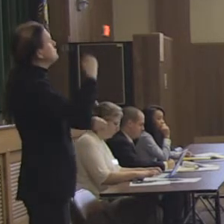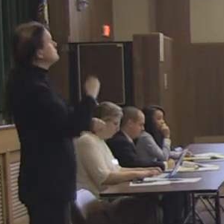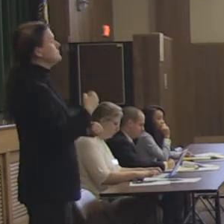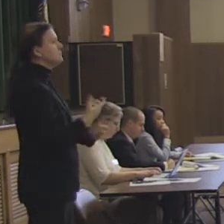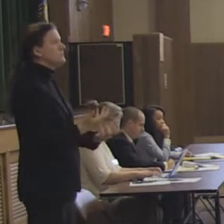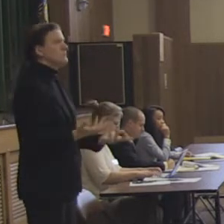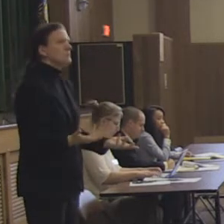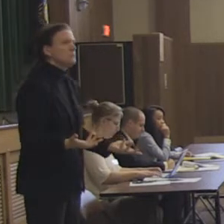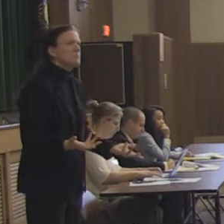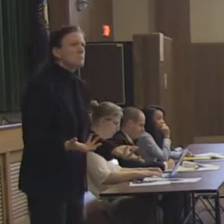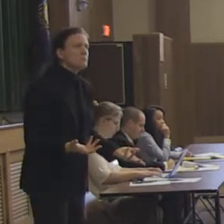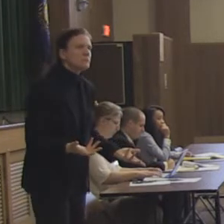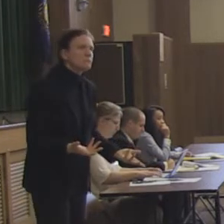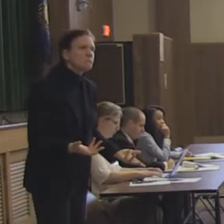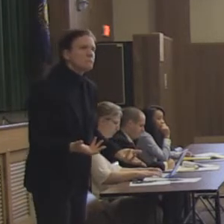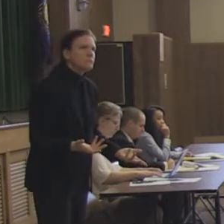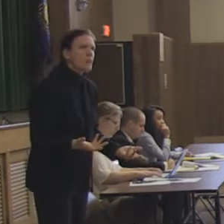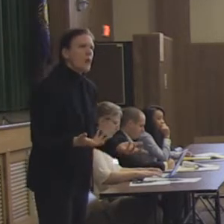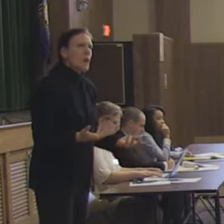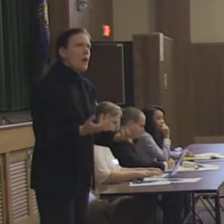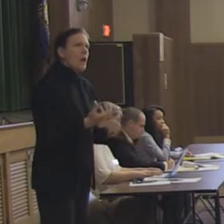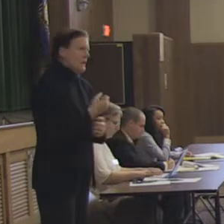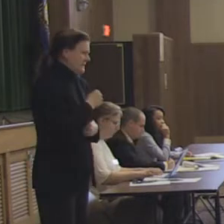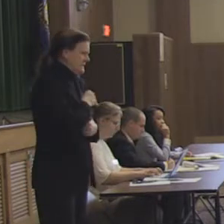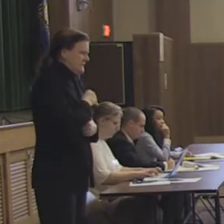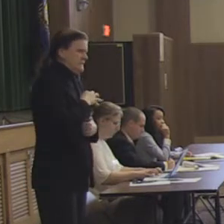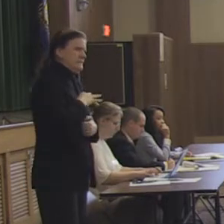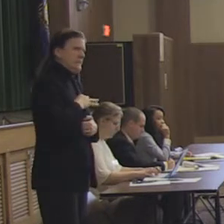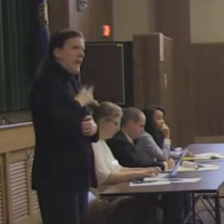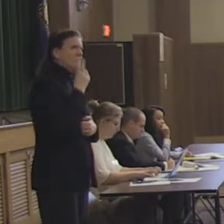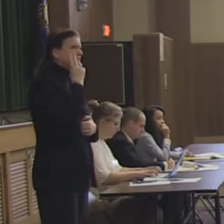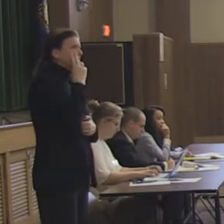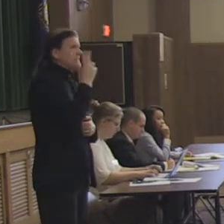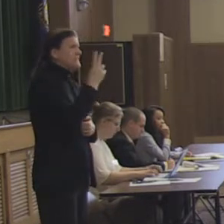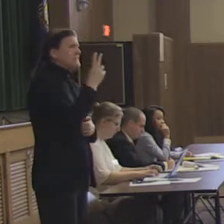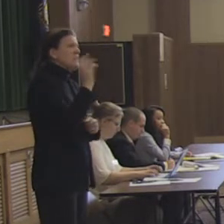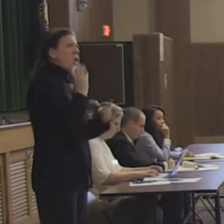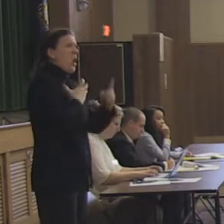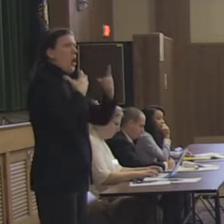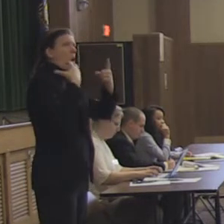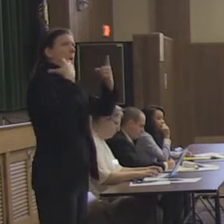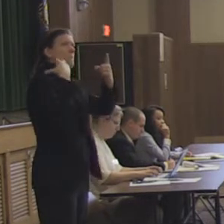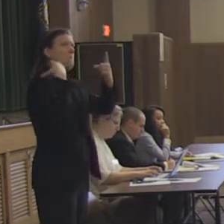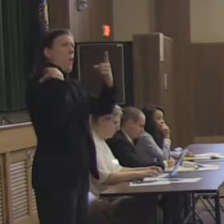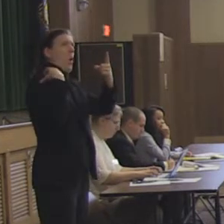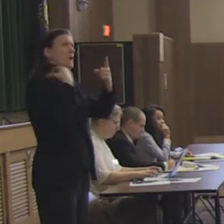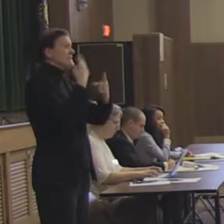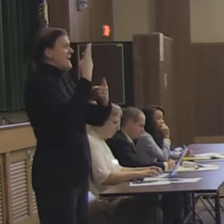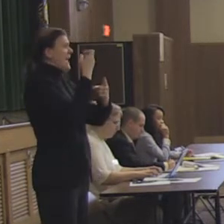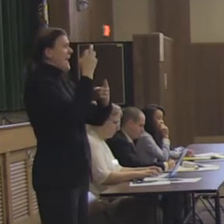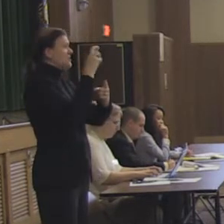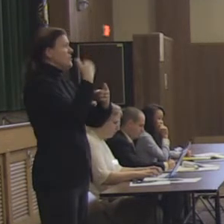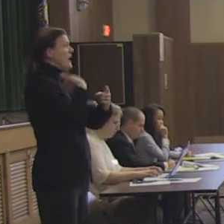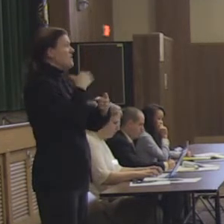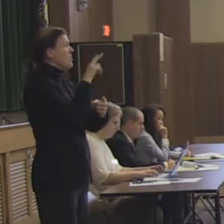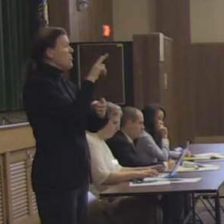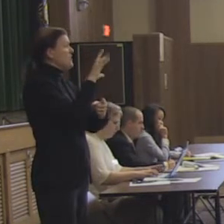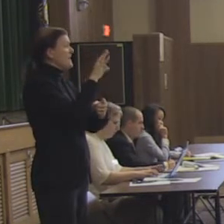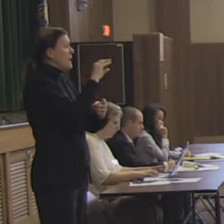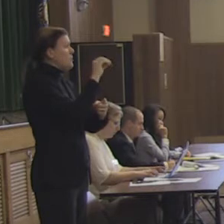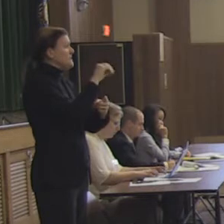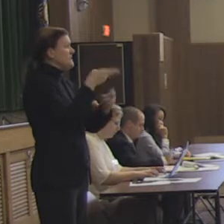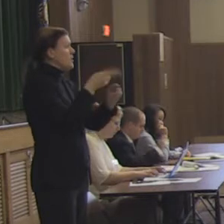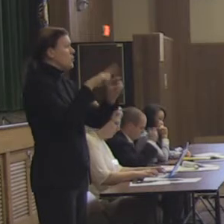It's difficult to retain staff when they see their top boss Hector Colon getting a 39%